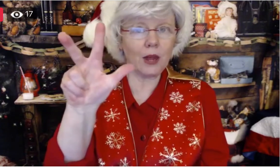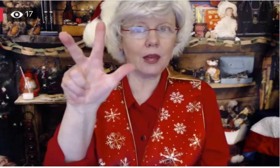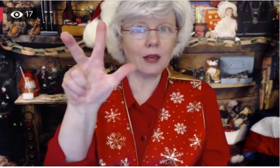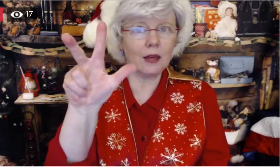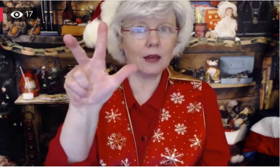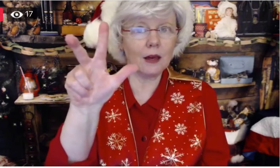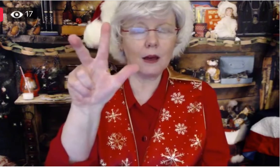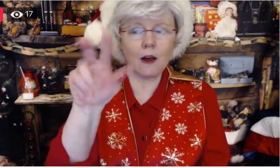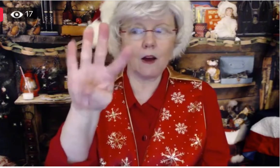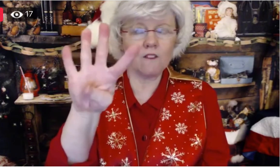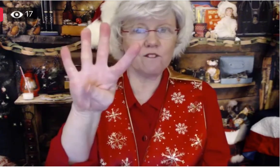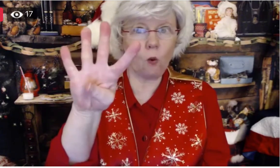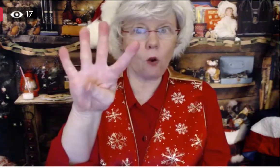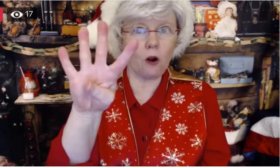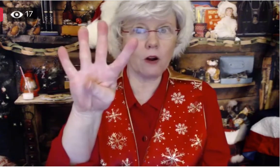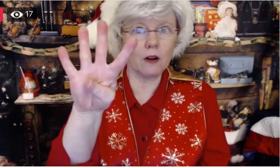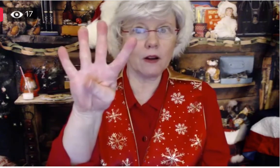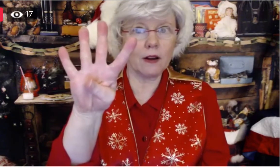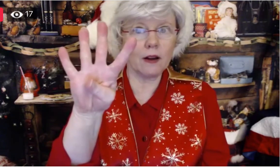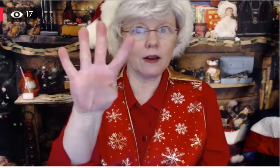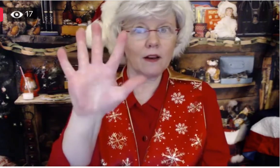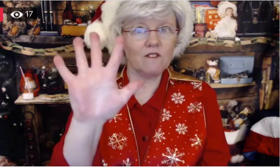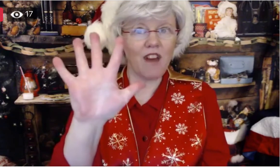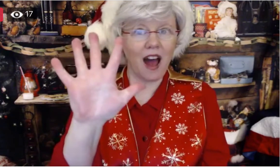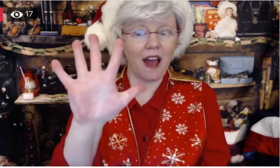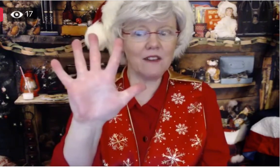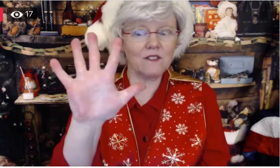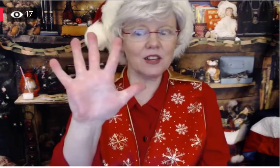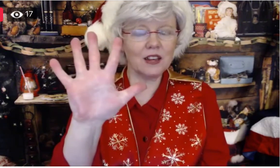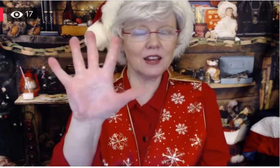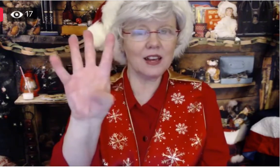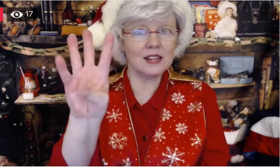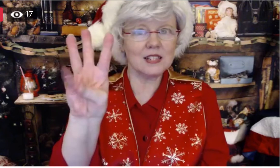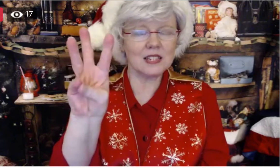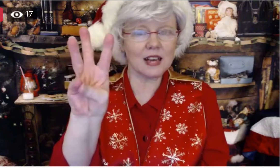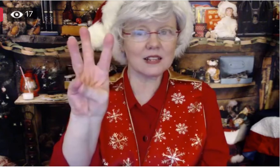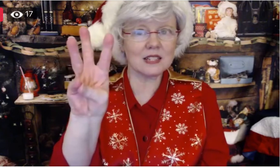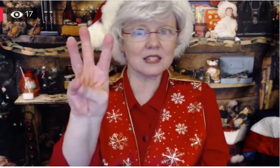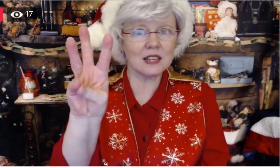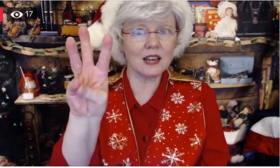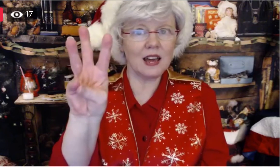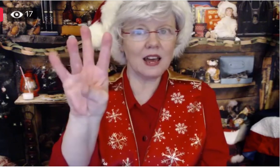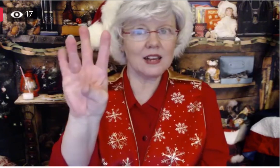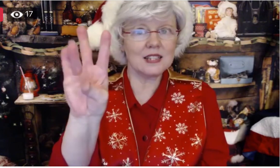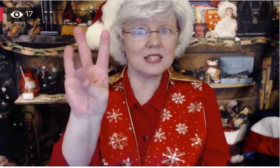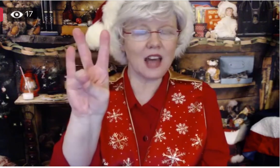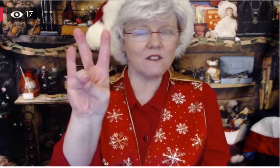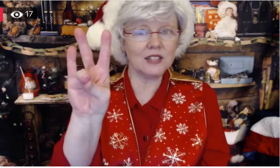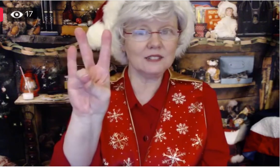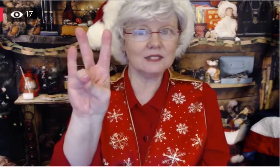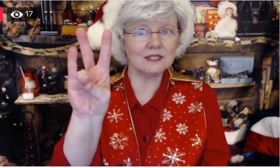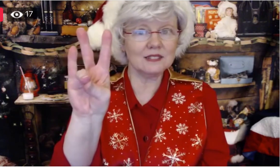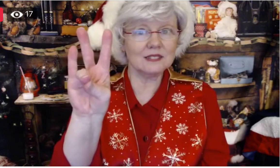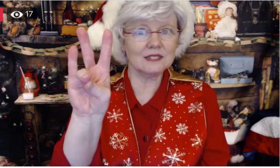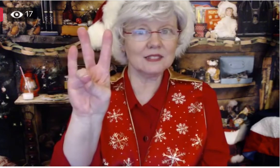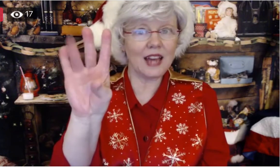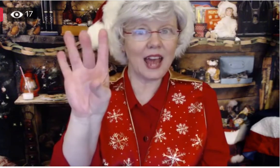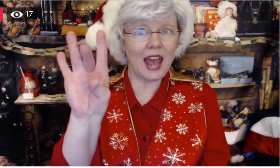3, 4, 5, 6, 7,